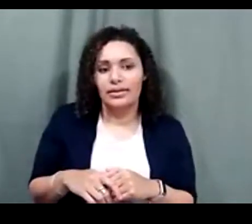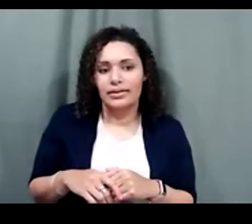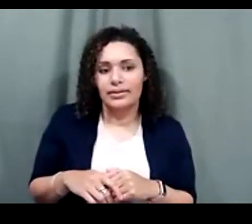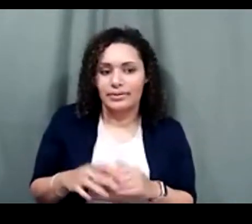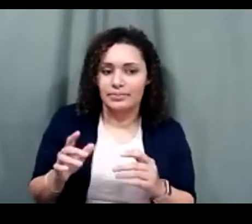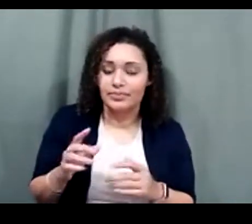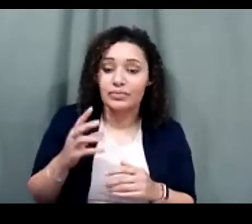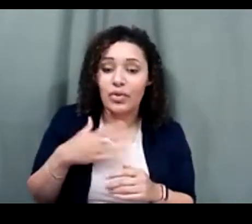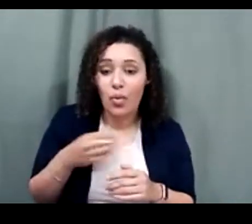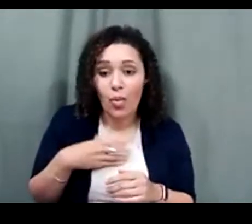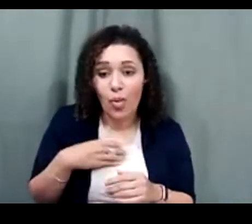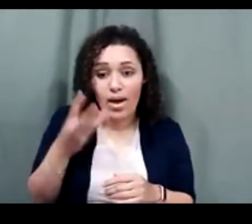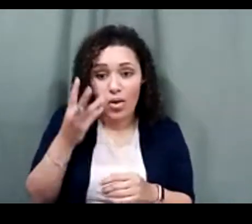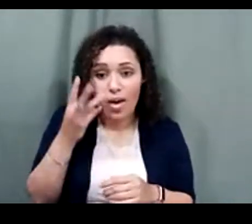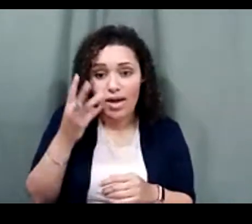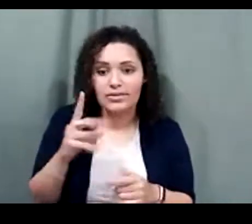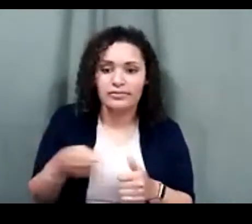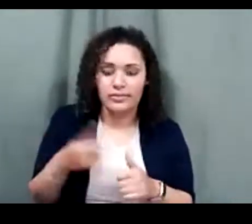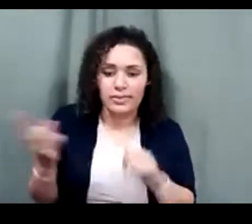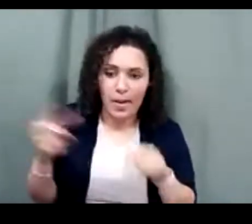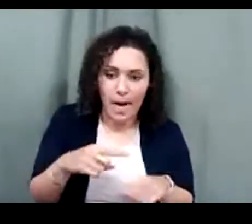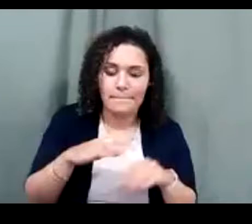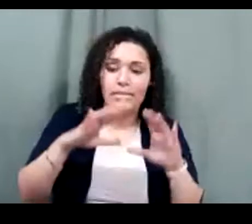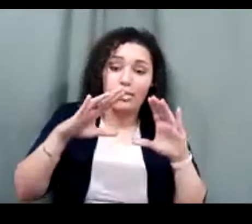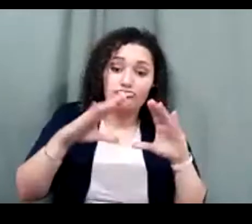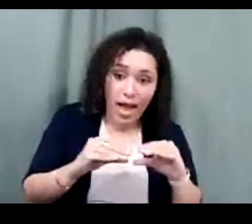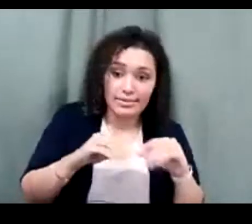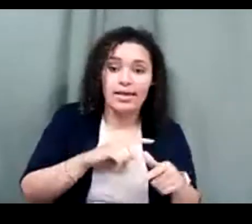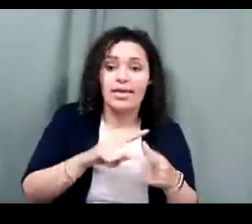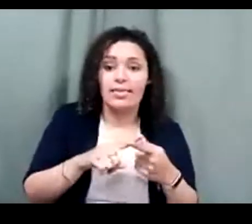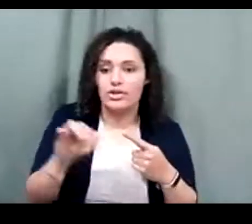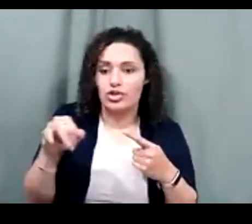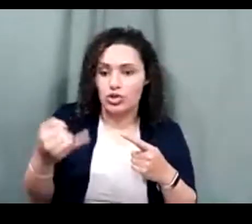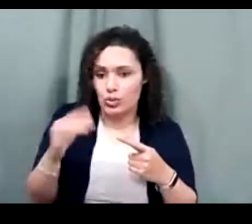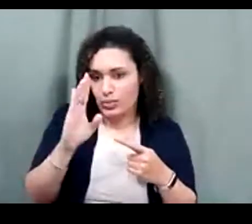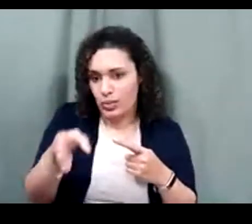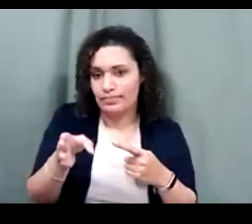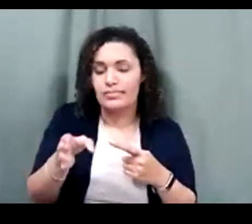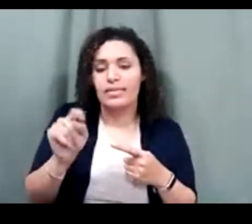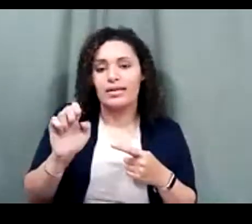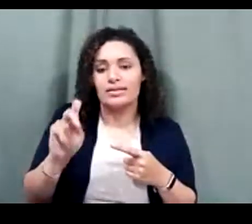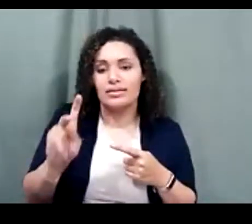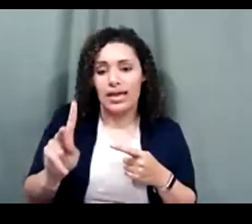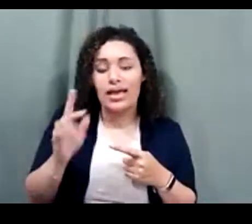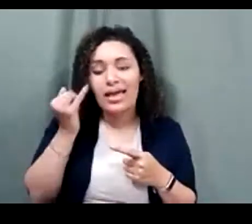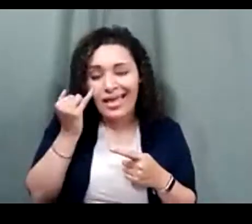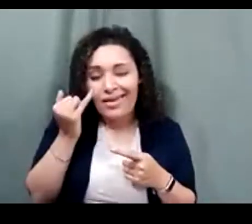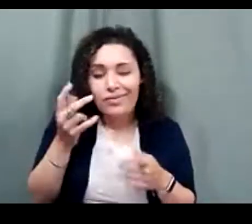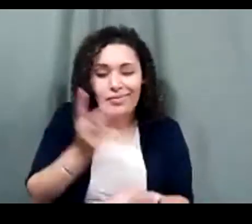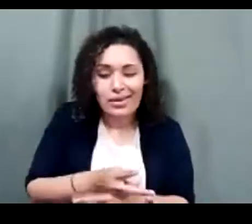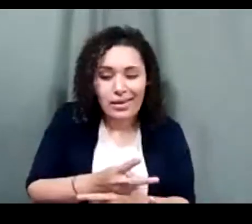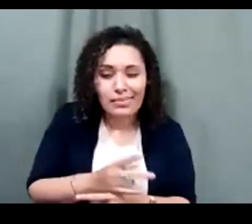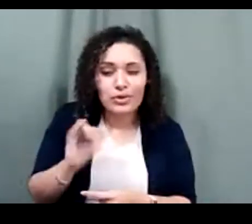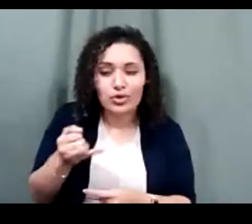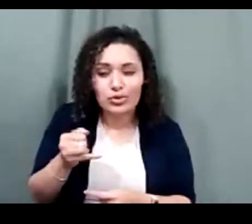white wines first, they come in, they go through the press, and then just juice goes into the tank. And even if we decide that we're going to keep the juice